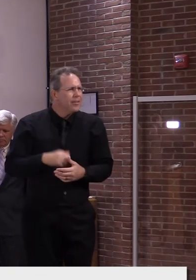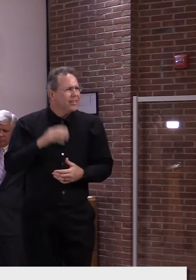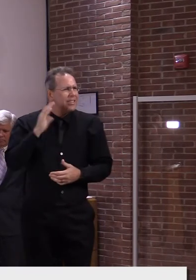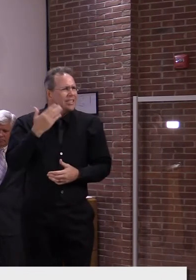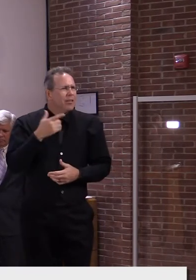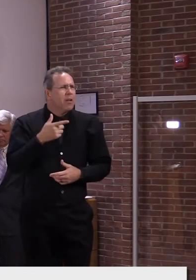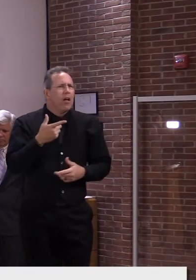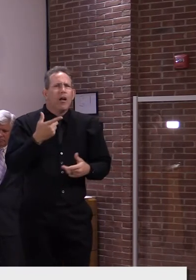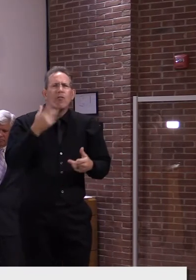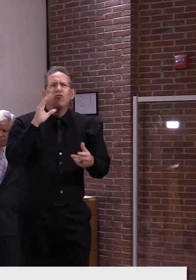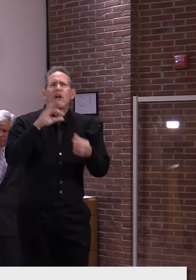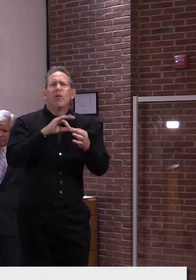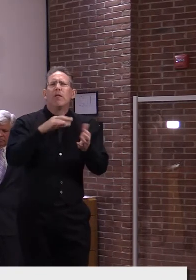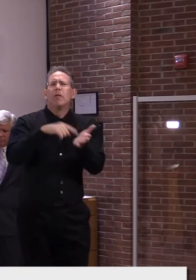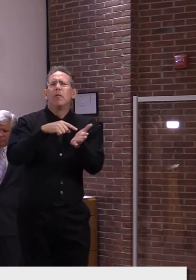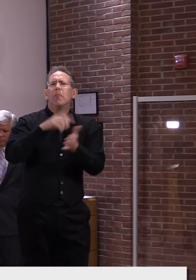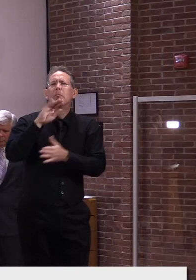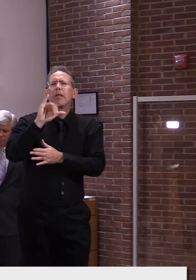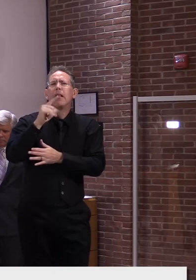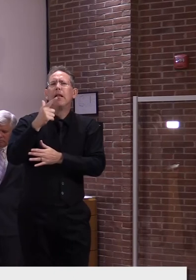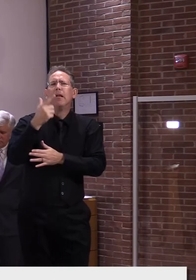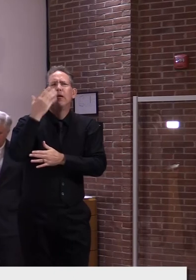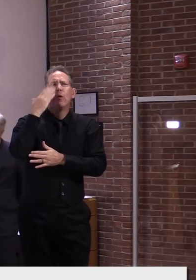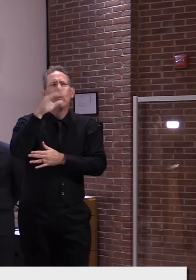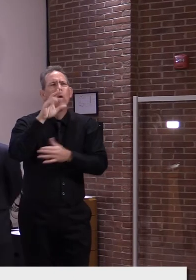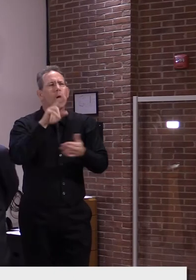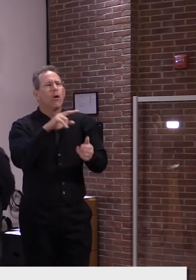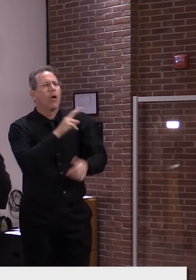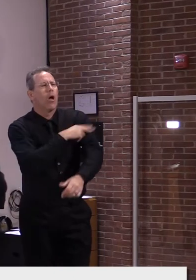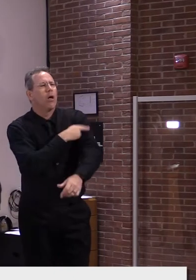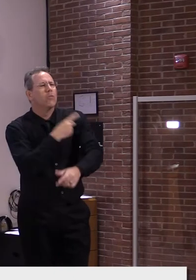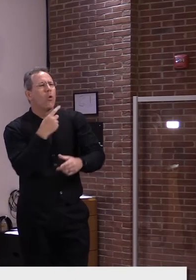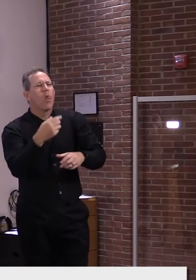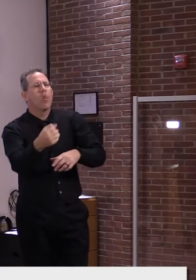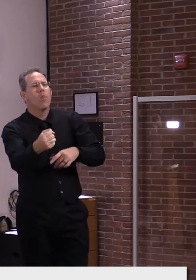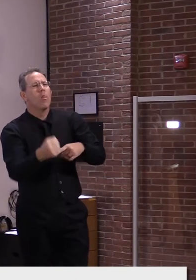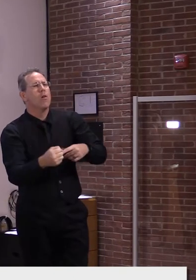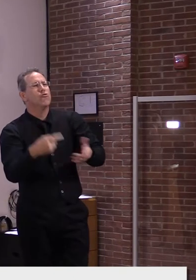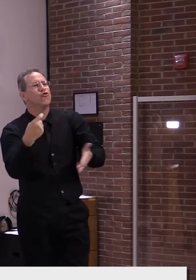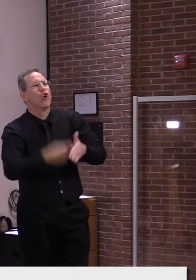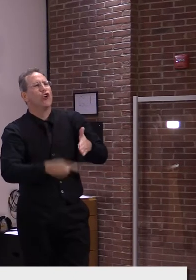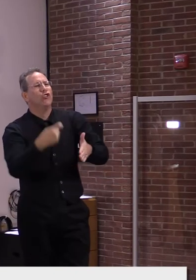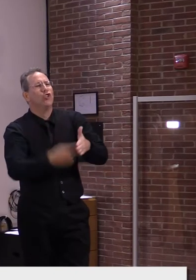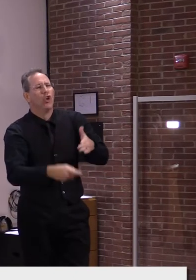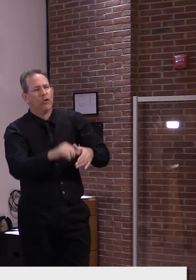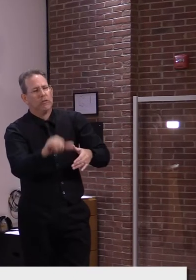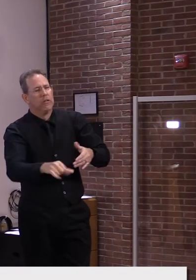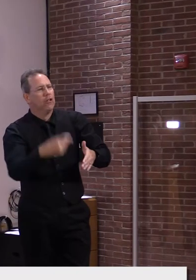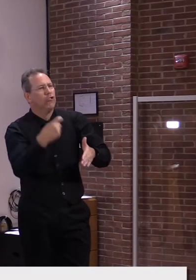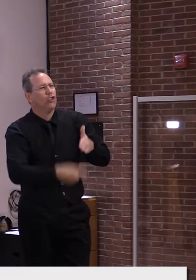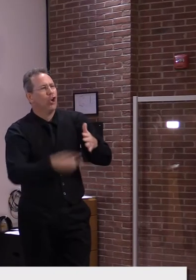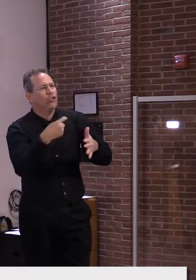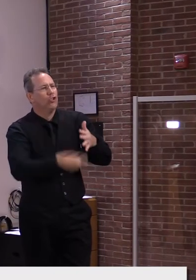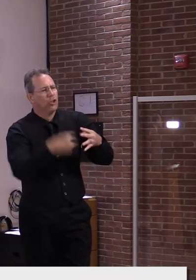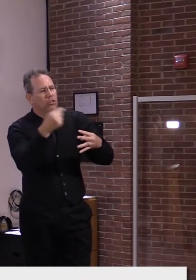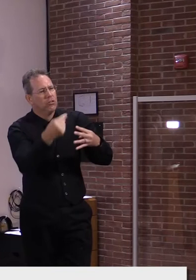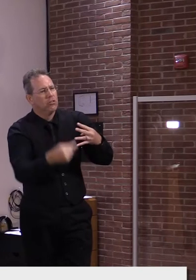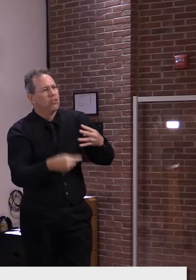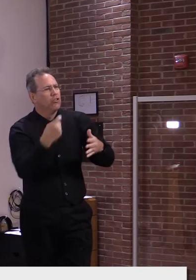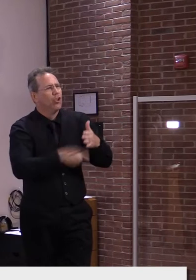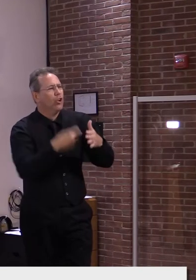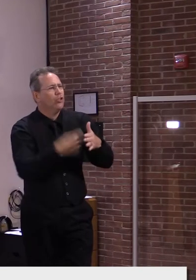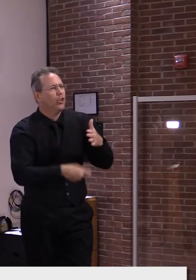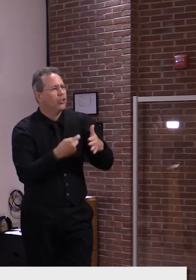just wondering if it's time for the state to modify some of